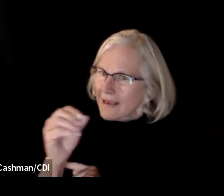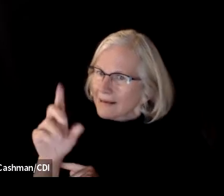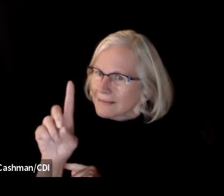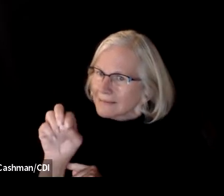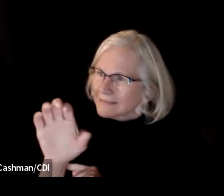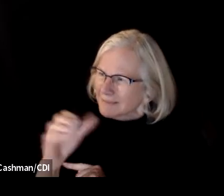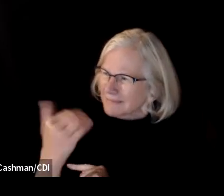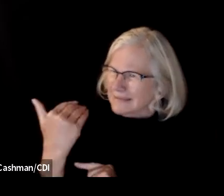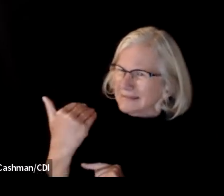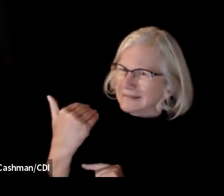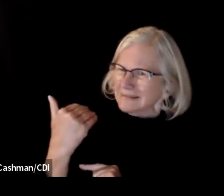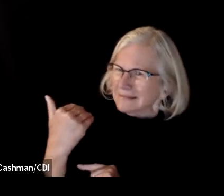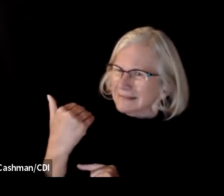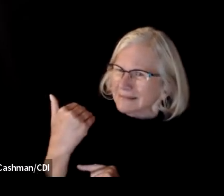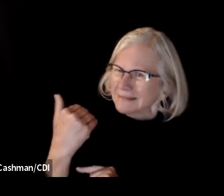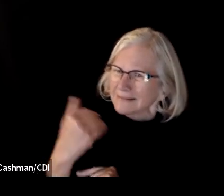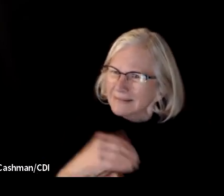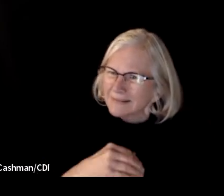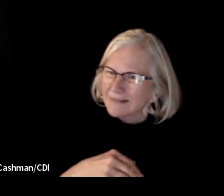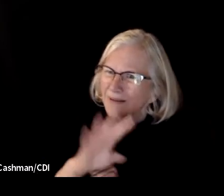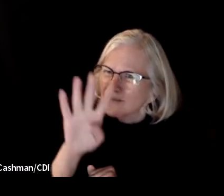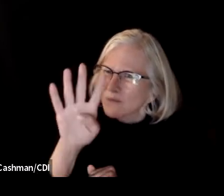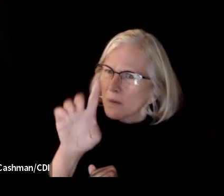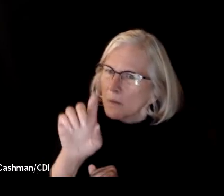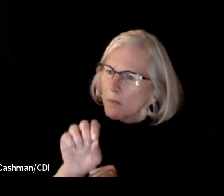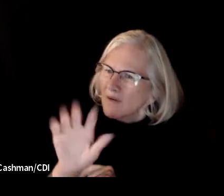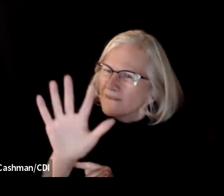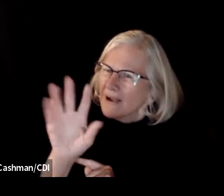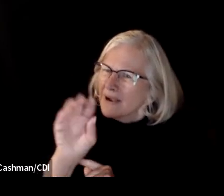4.5% of cases needing hospitalization.